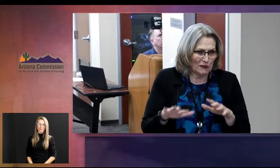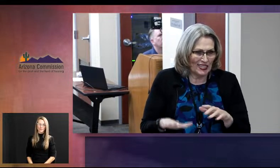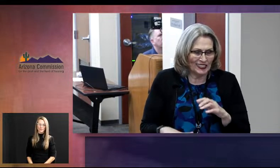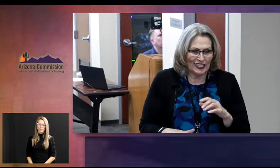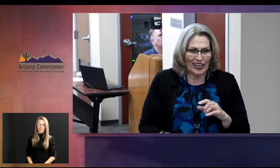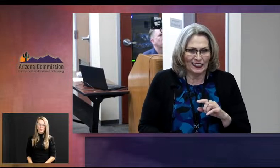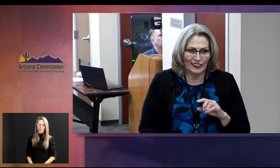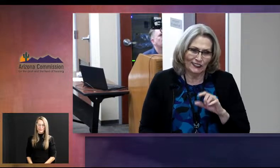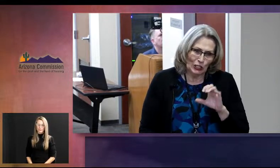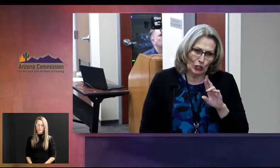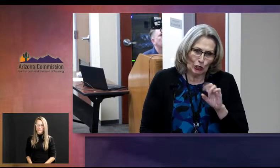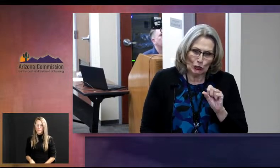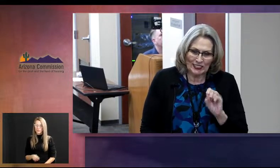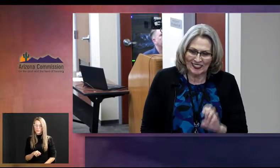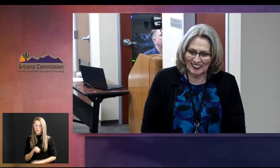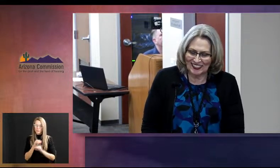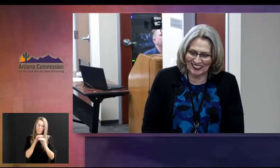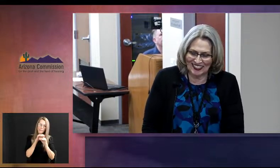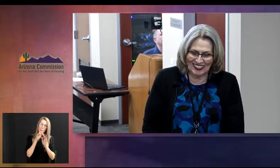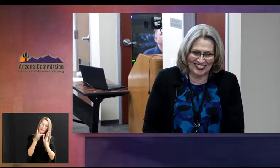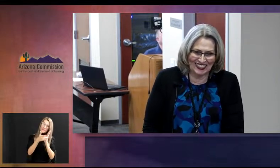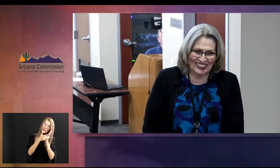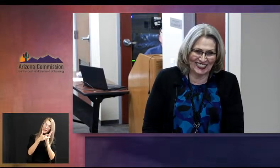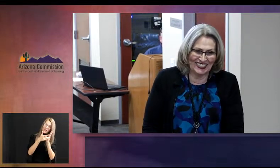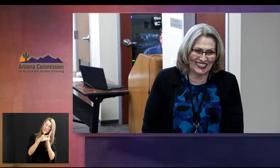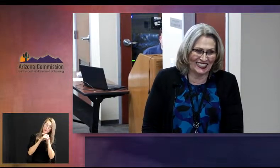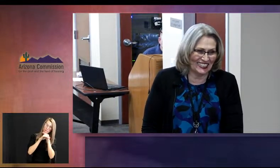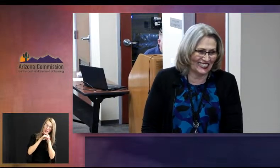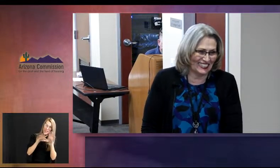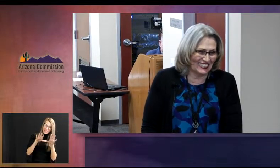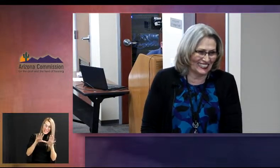Technology, a blessing and a curse.